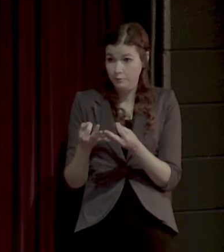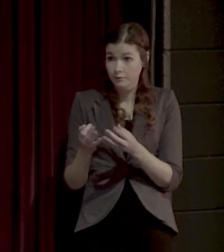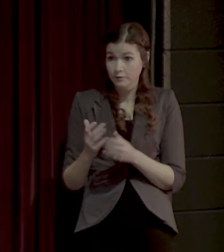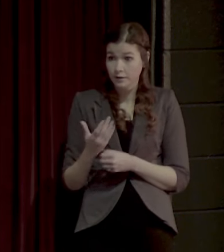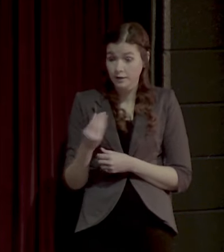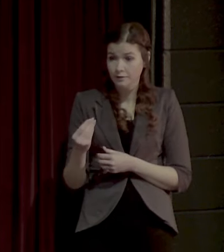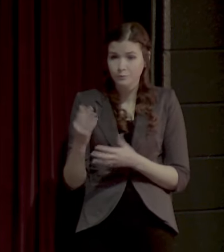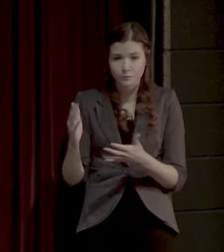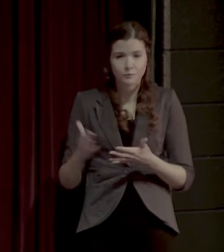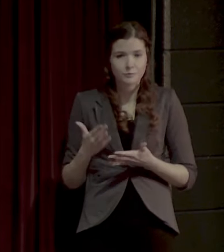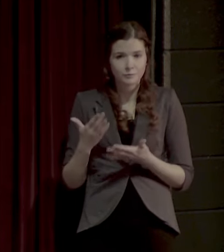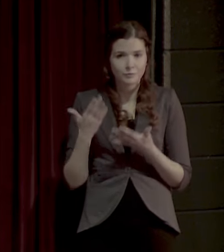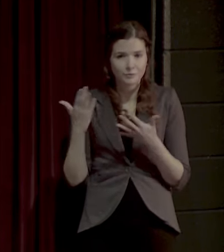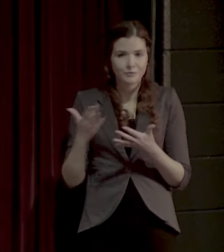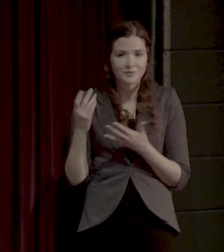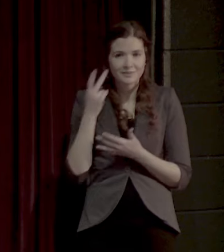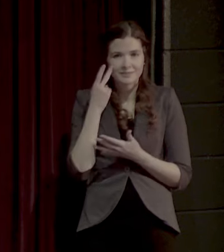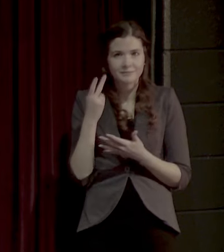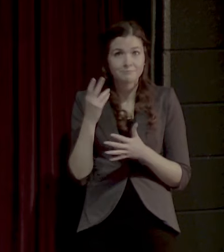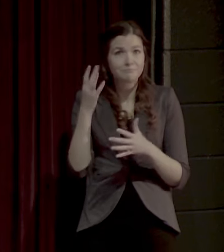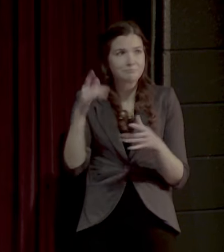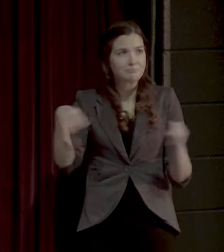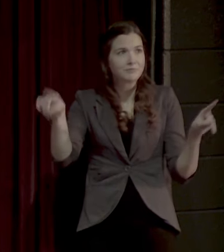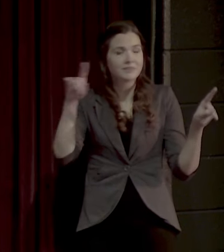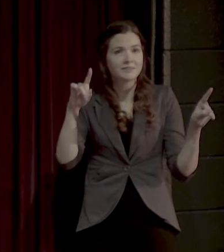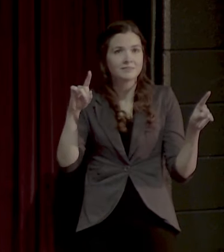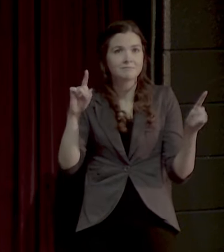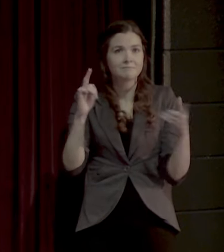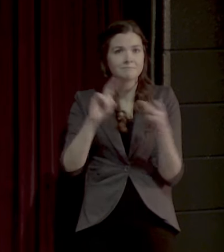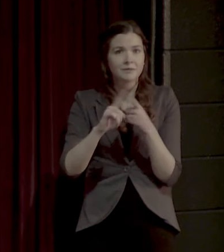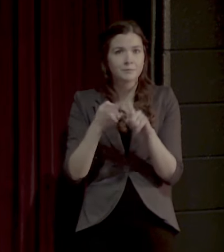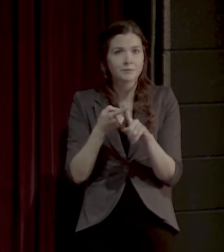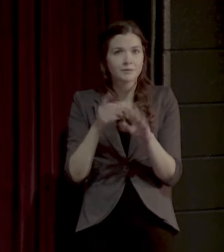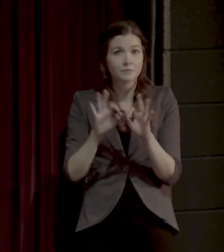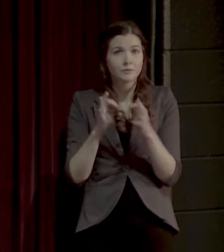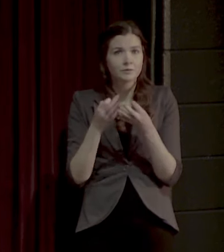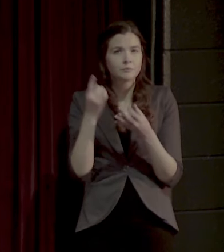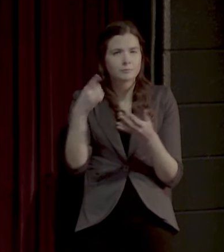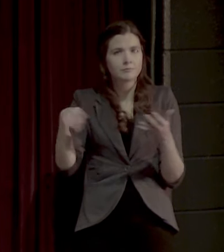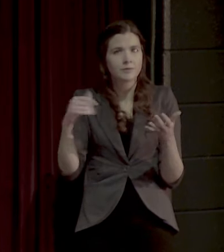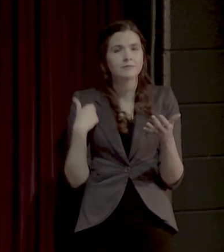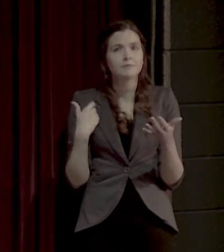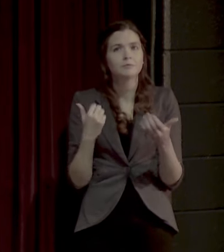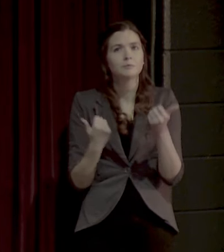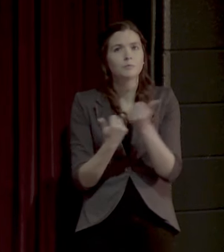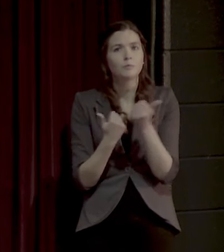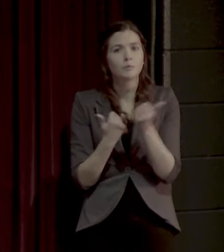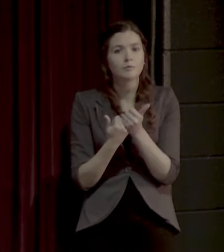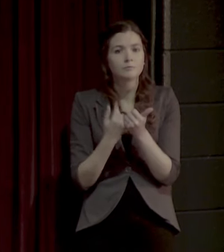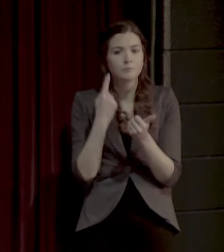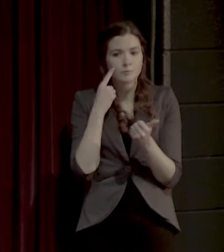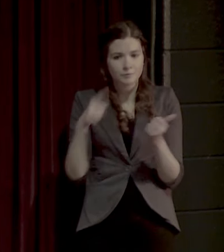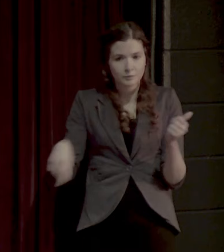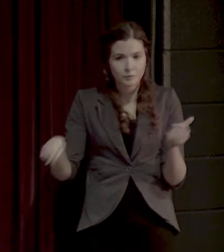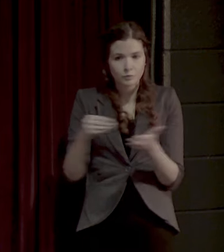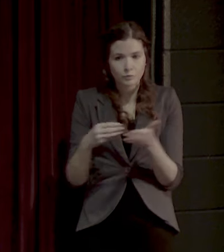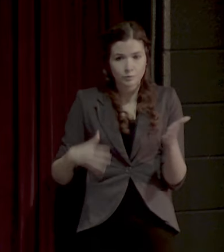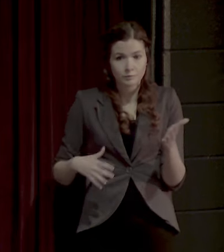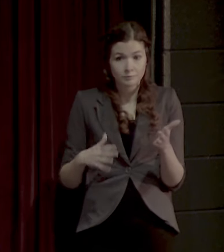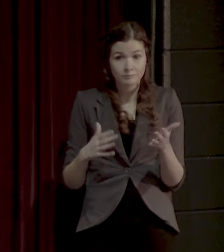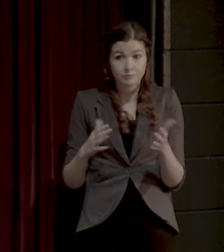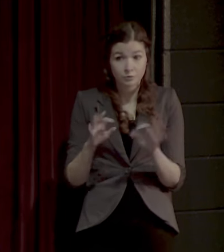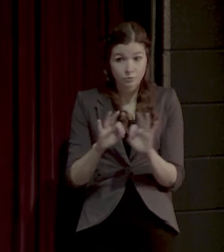and it's great to see so many family and friends here. Many of you provided valuable support for these students during the work on the degrees that they will receive